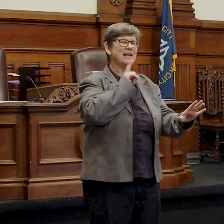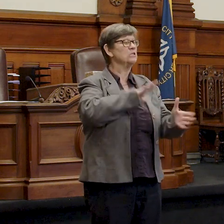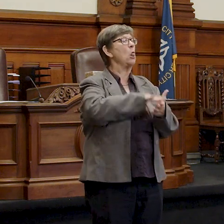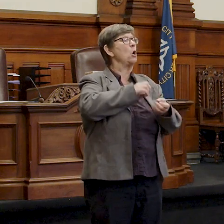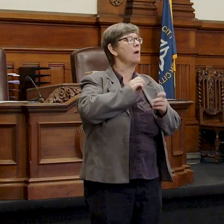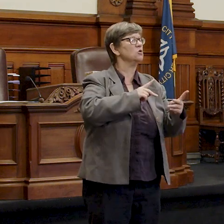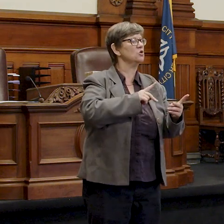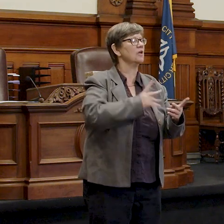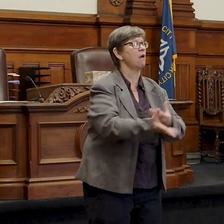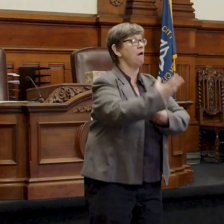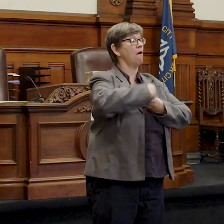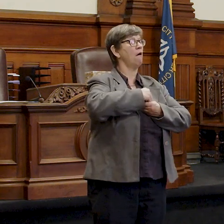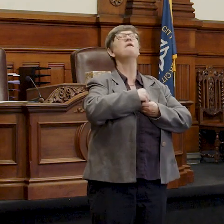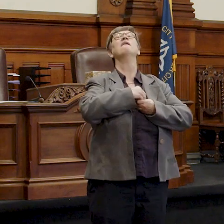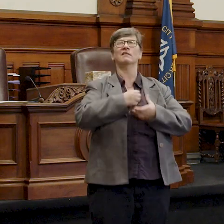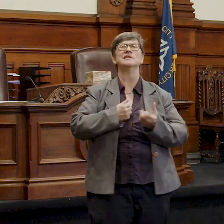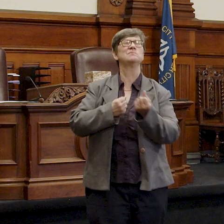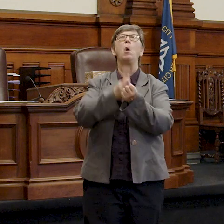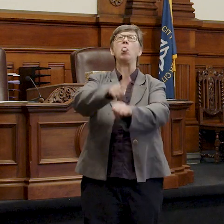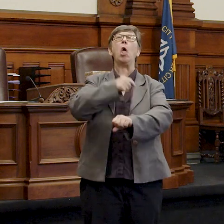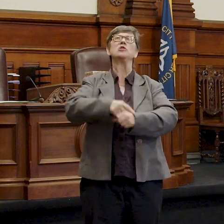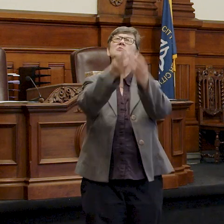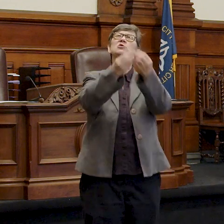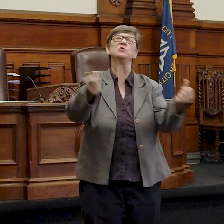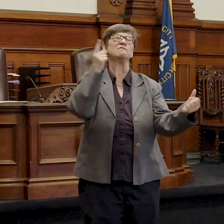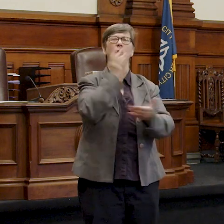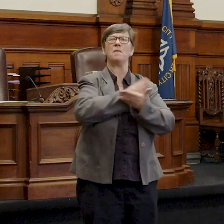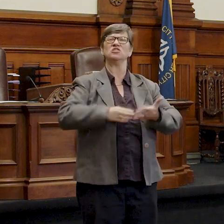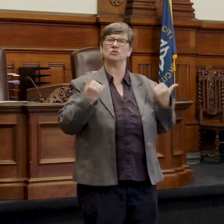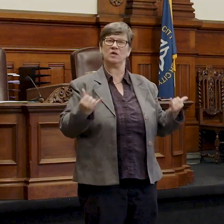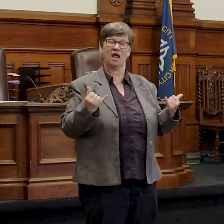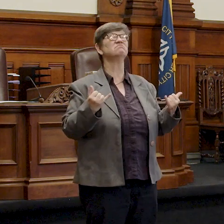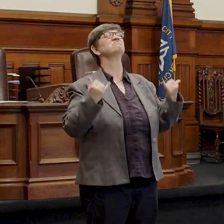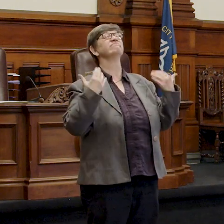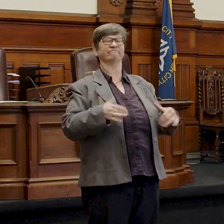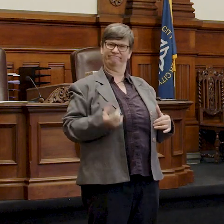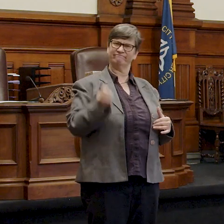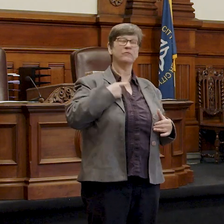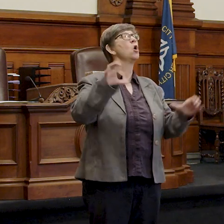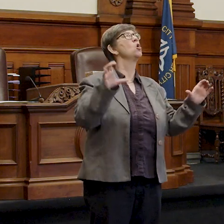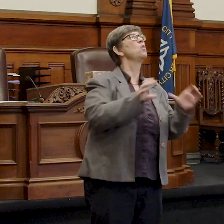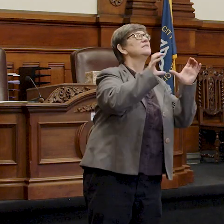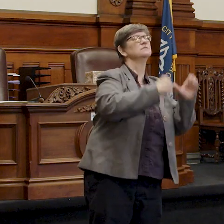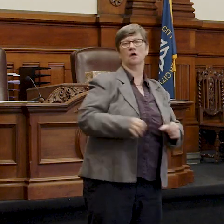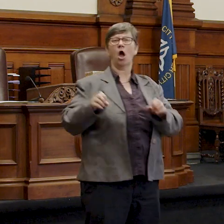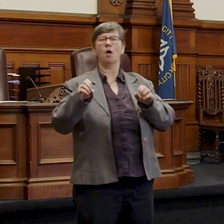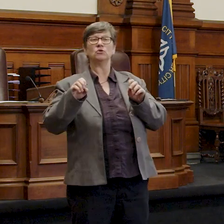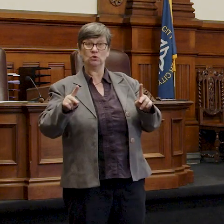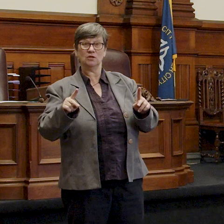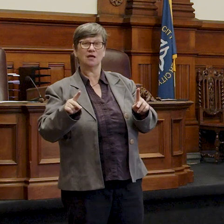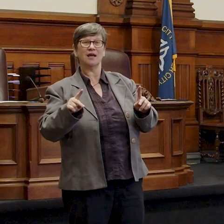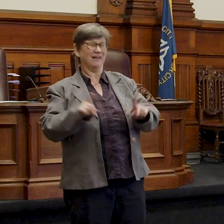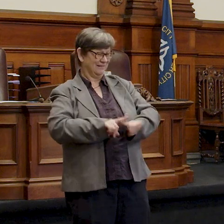solutions that show up in this budget today. This is the true embodiment of the adage that crisis and opportunity are two sides